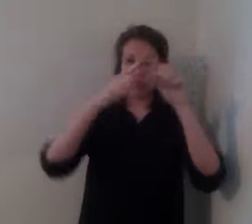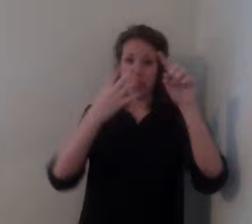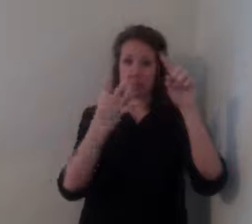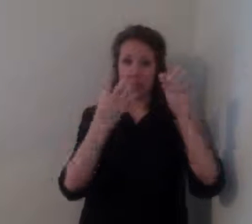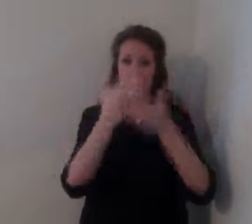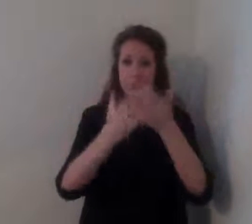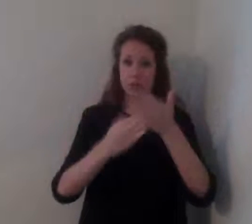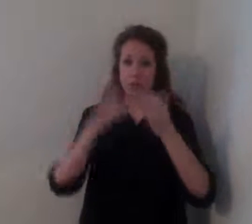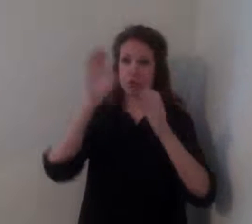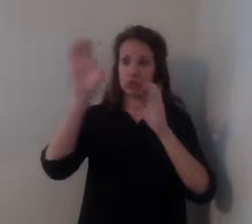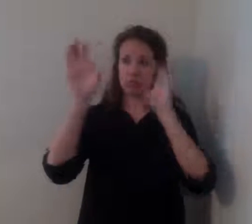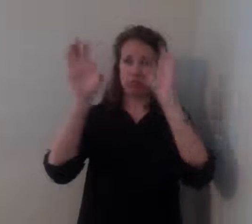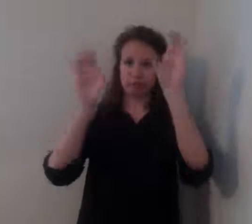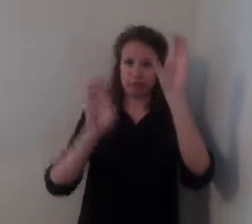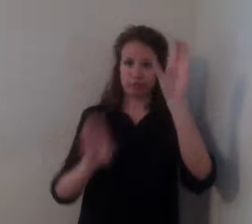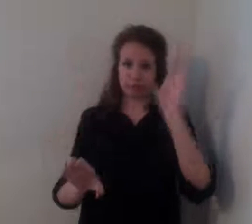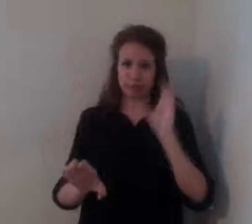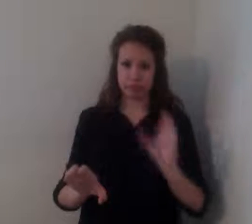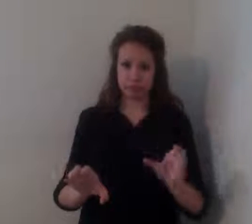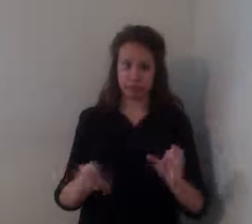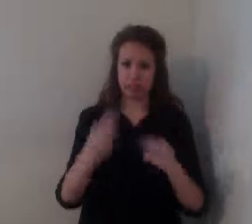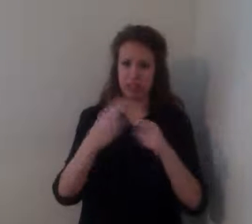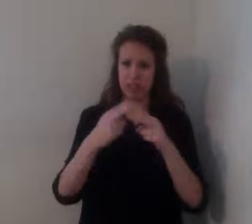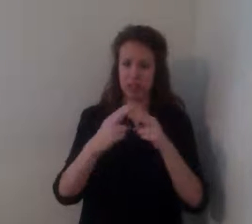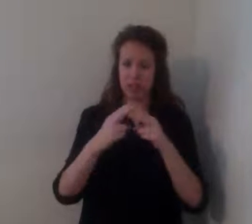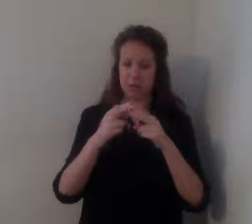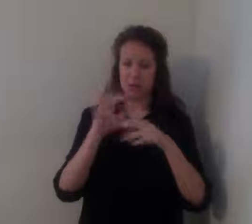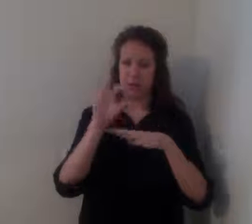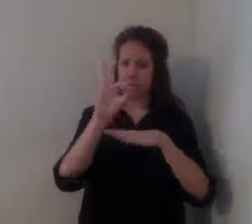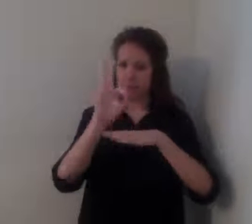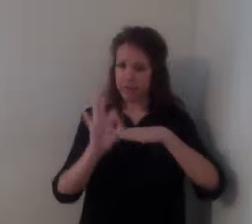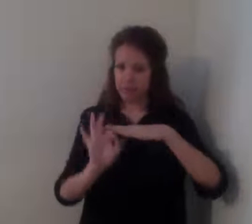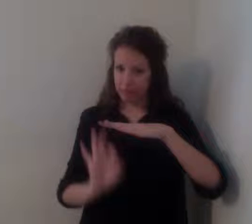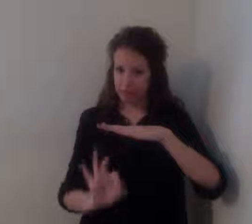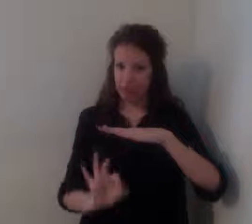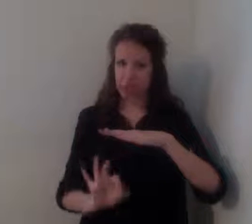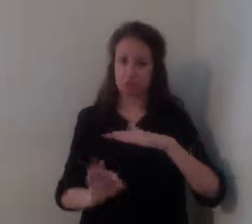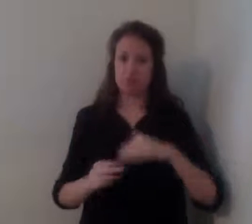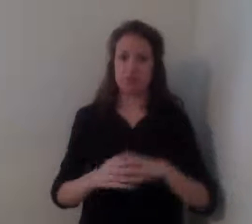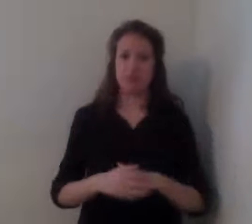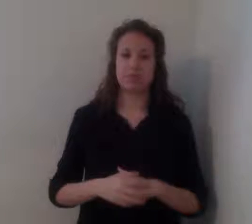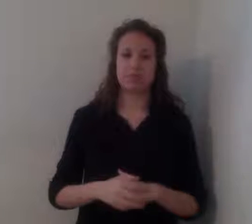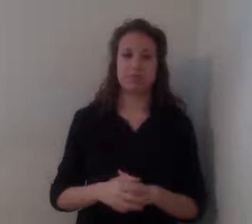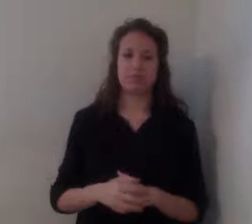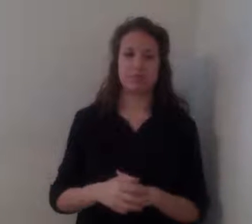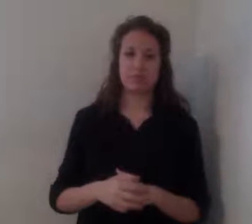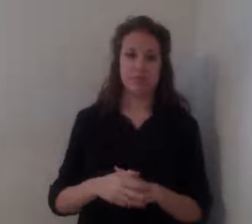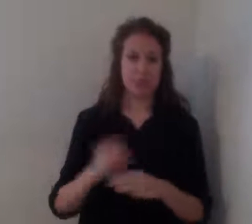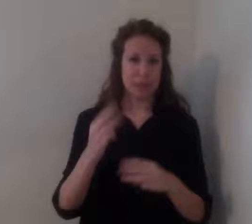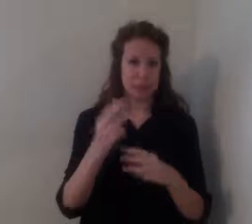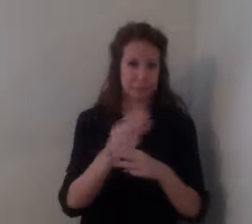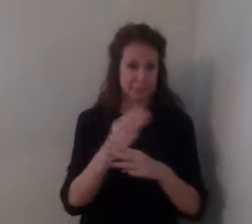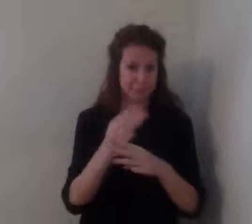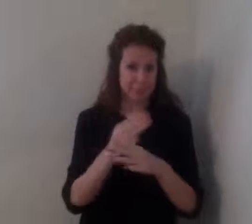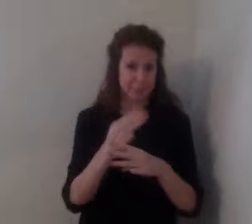those parts a fraction of the original whole circle. Because this is math and not art, we can't just keep on drawing pictures. We need to learn how to